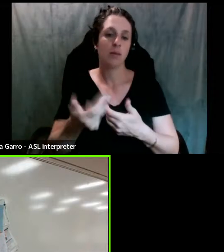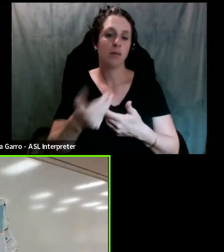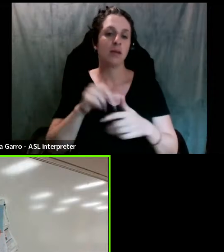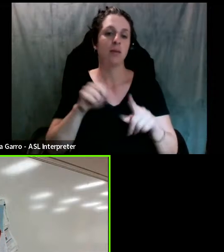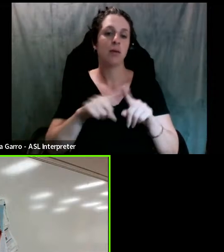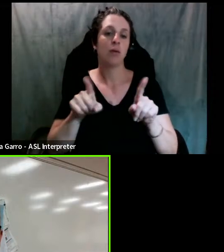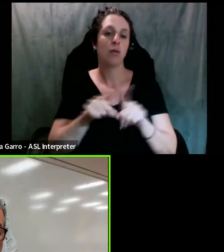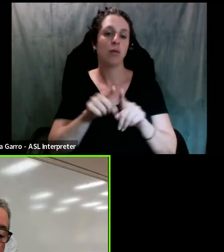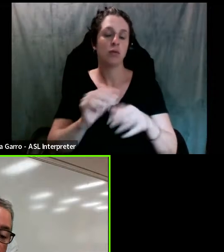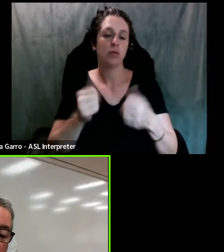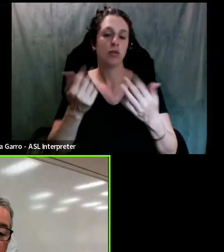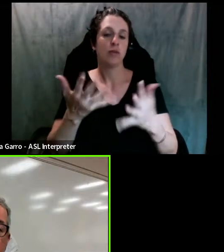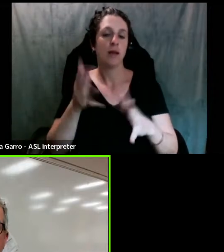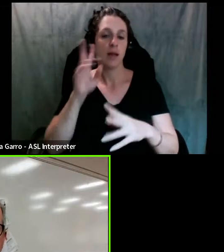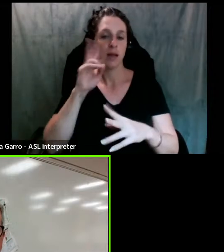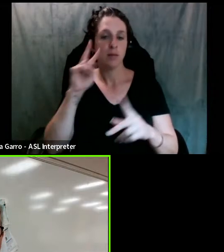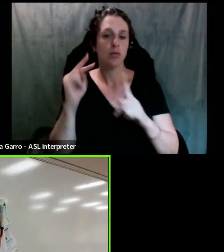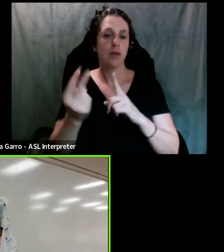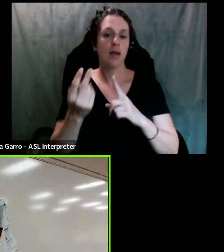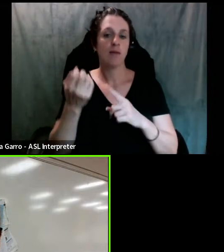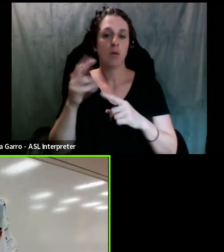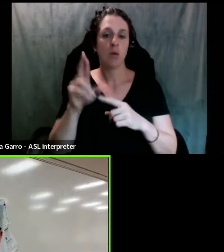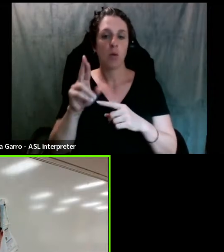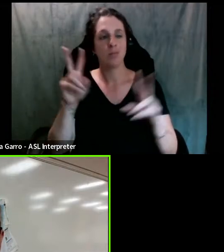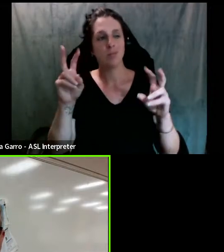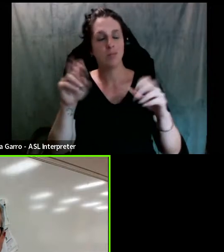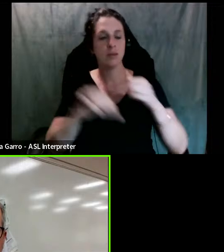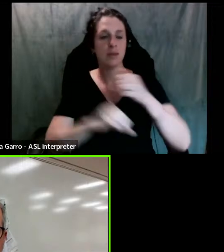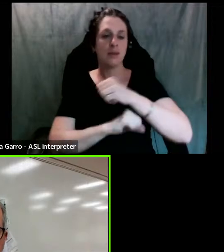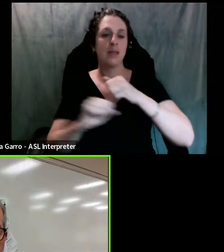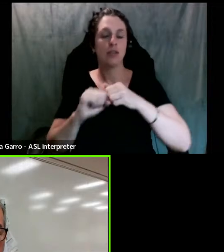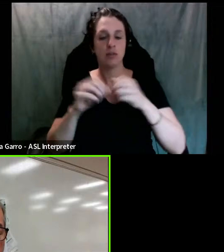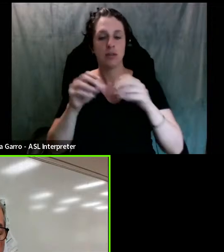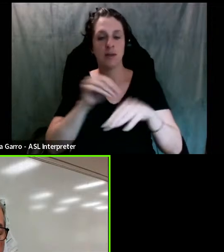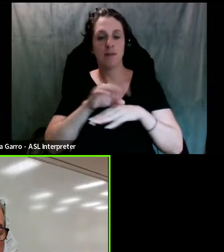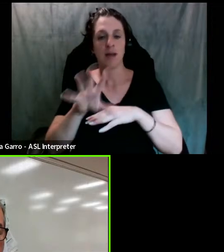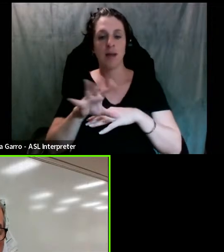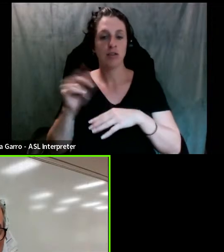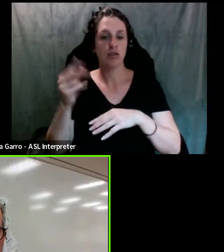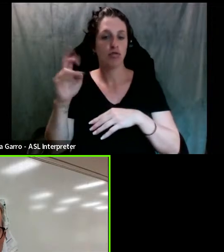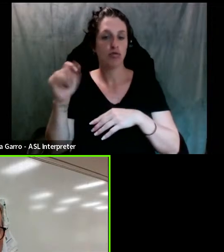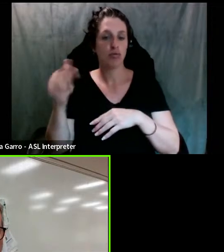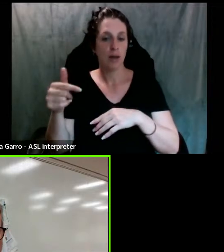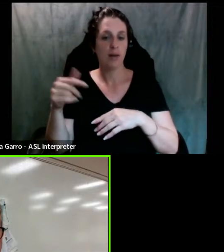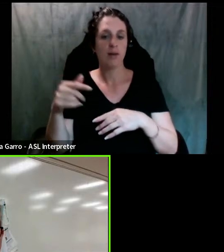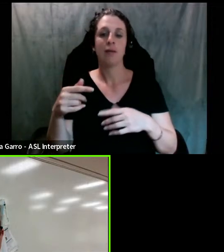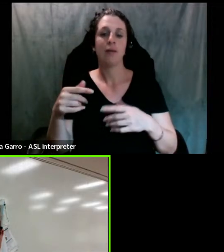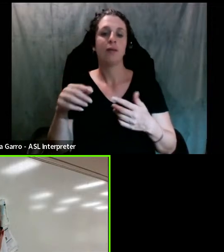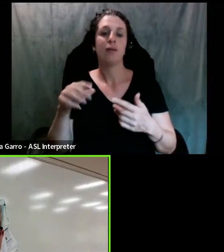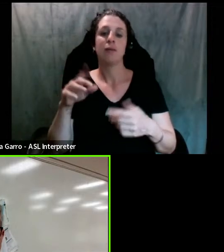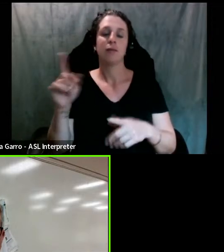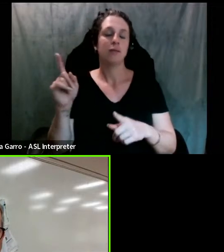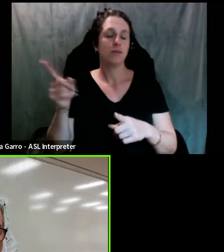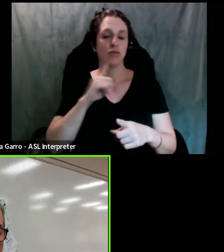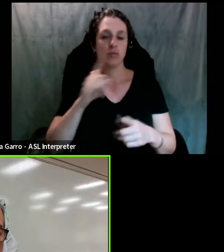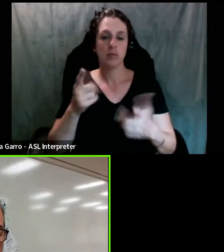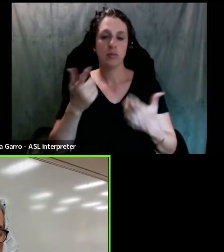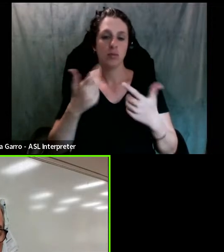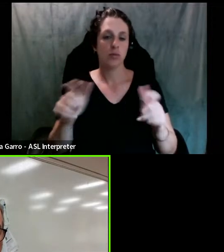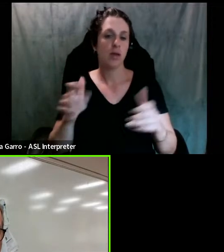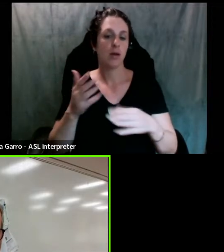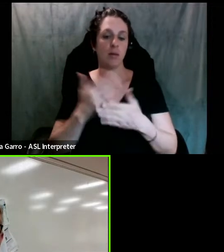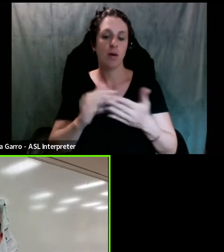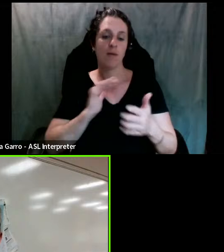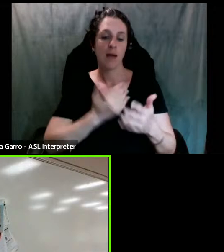provide perspective or so-called sage advice. Greg Quigley has been an instrumental part of our district's progress, growth,